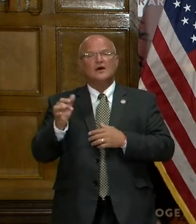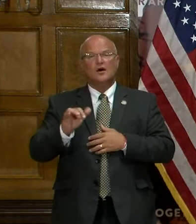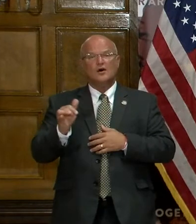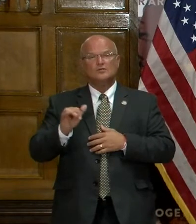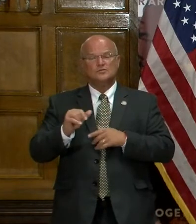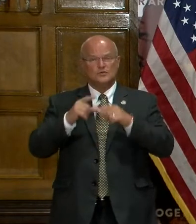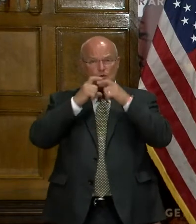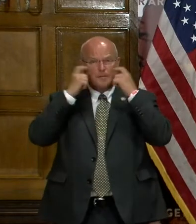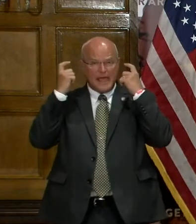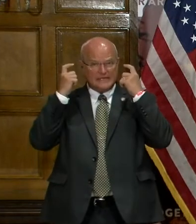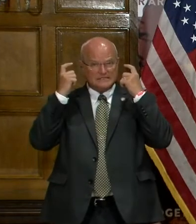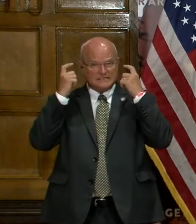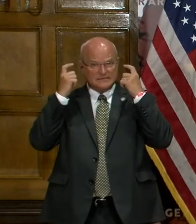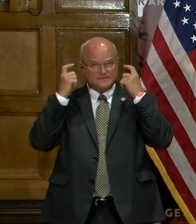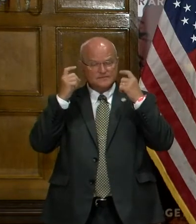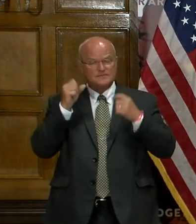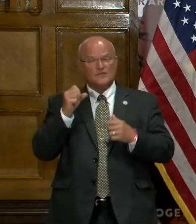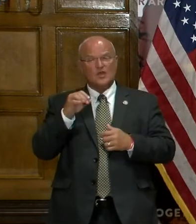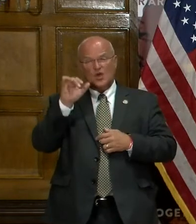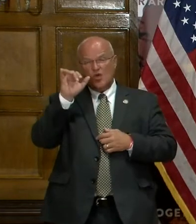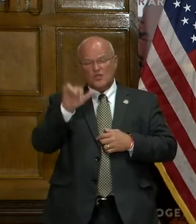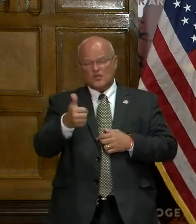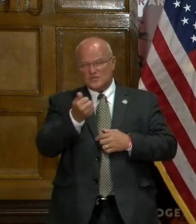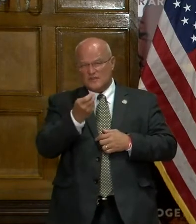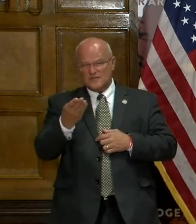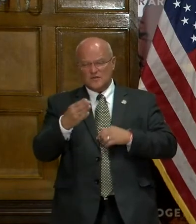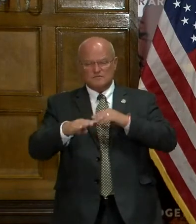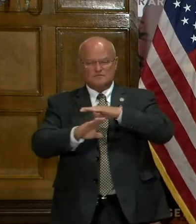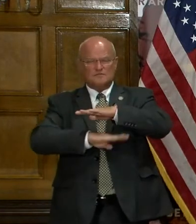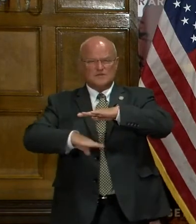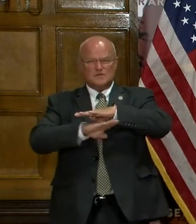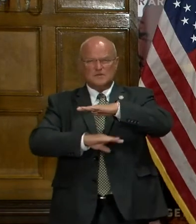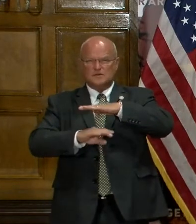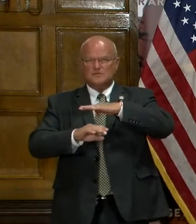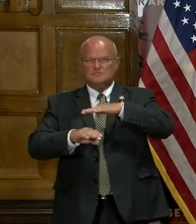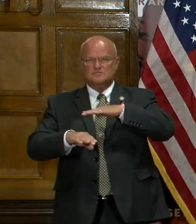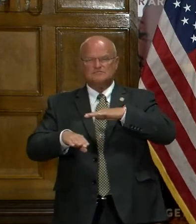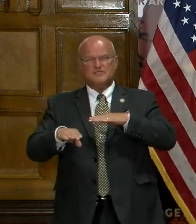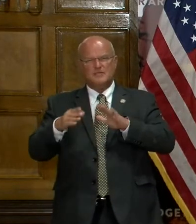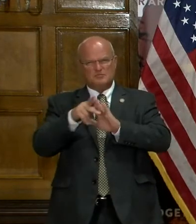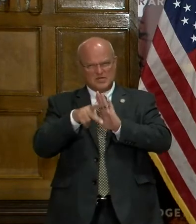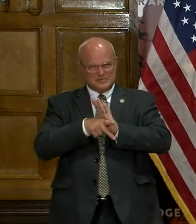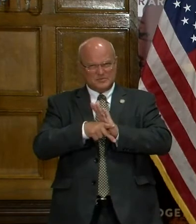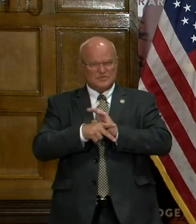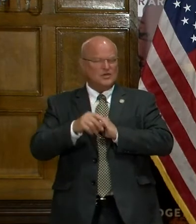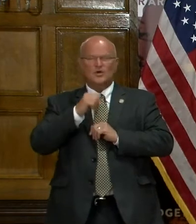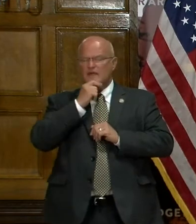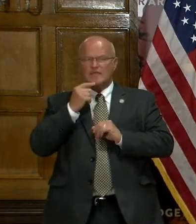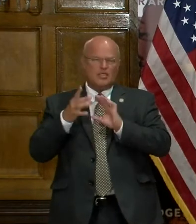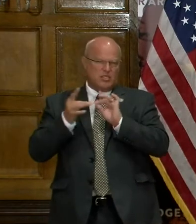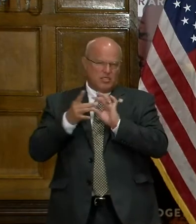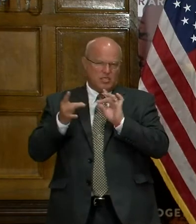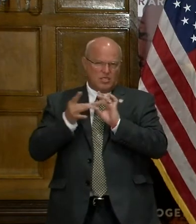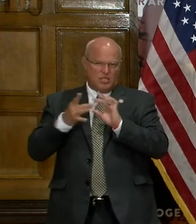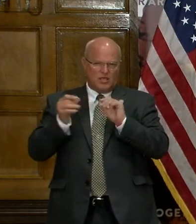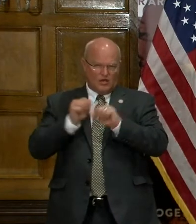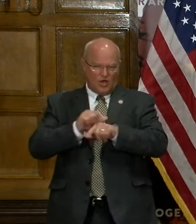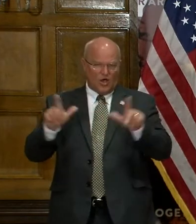also to wear masks. And so those are a couple of the fundamental principles, and that way we don't have to review every